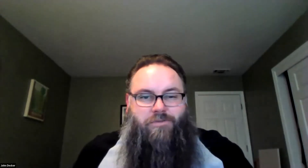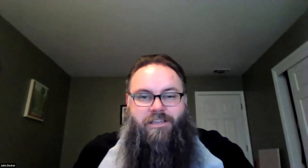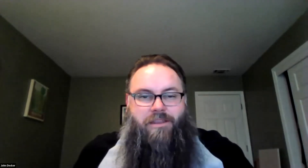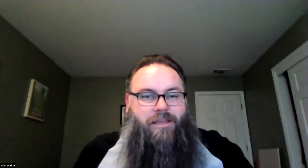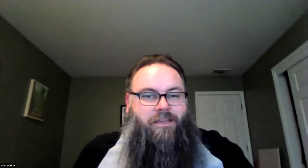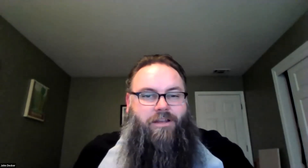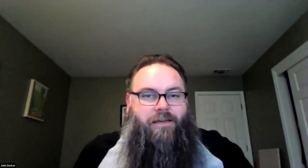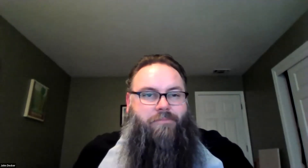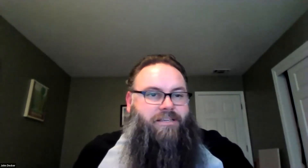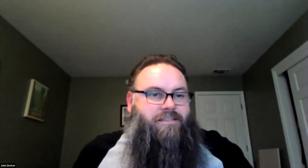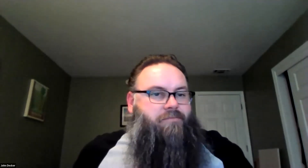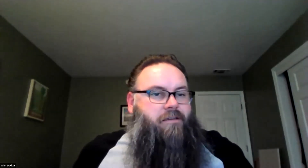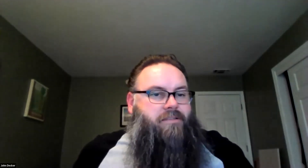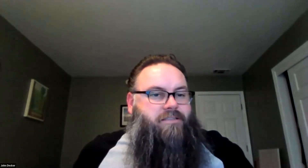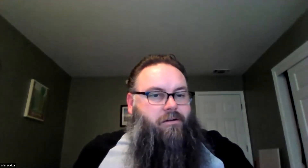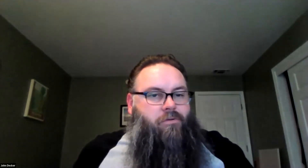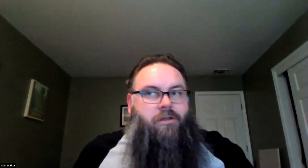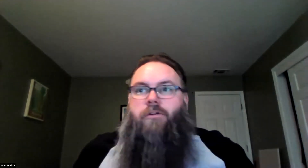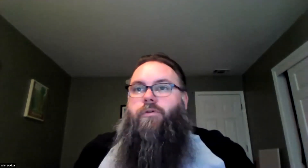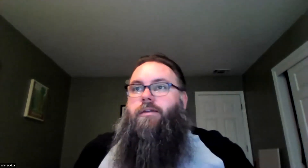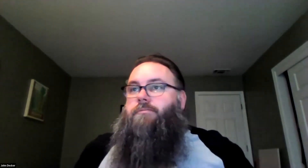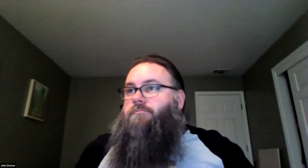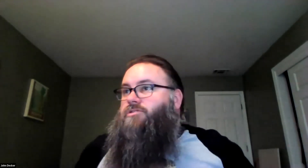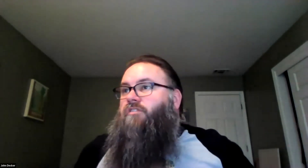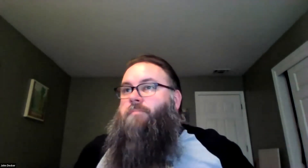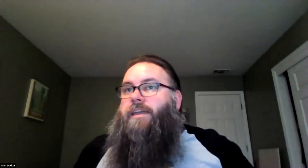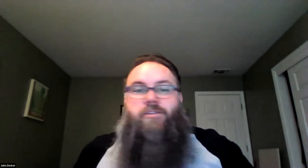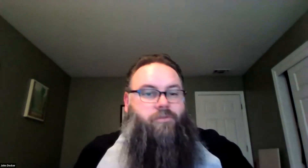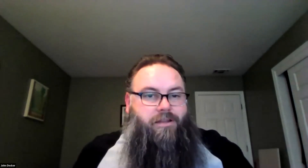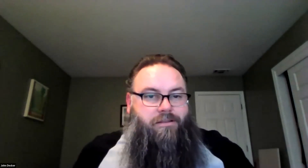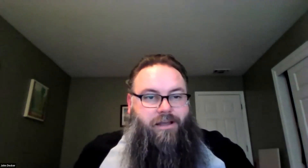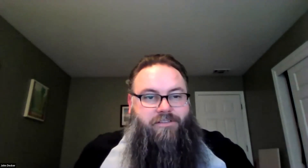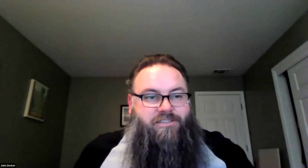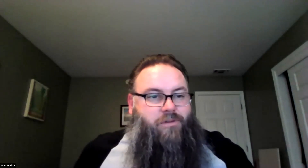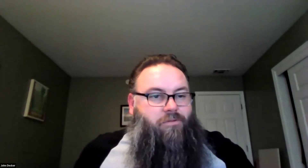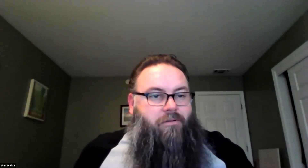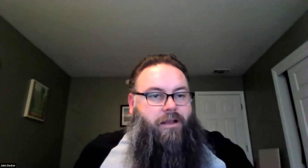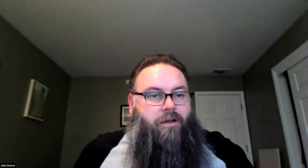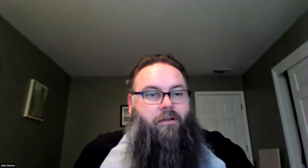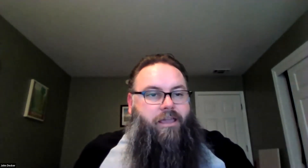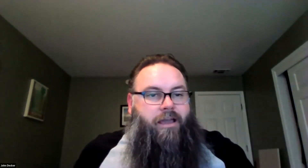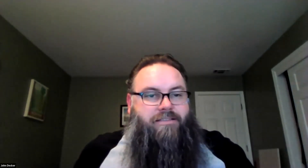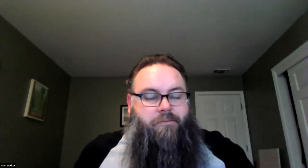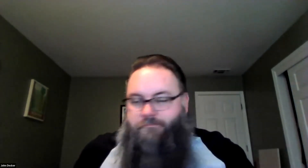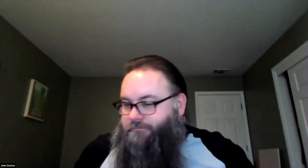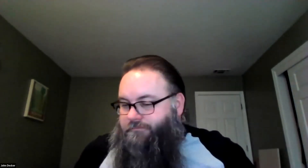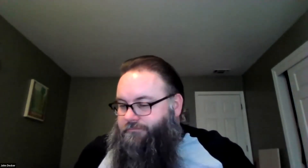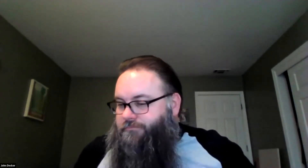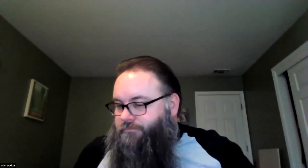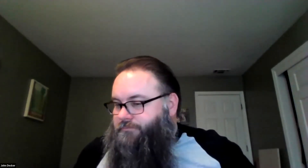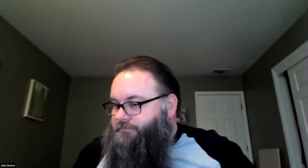provider advisory committee meeting, and we didn't have an update to give them, and so we dove back into it, and kind of this is where we're at right now. Eric, yeah, hands